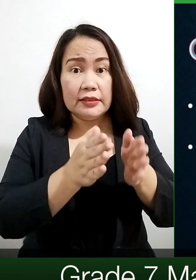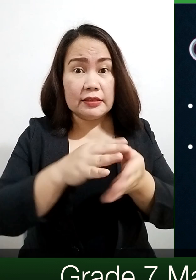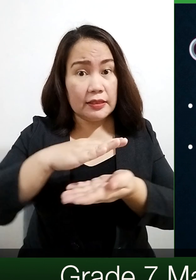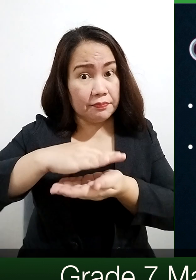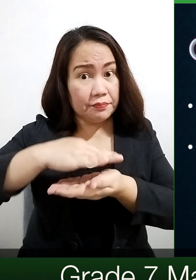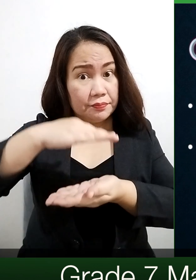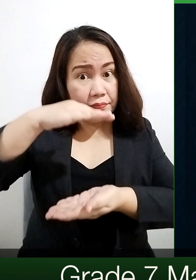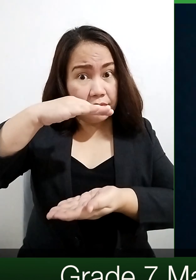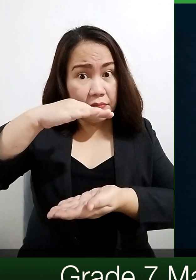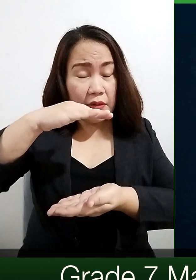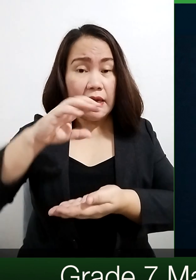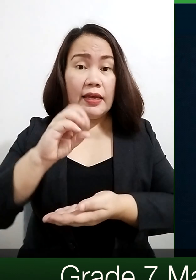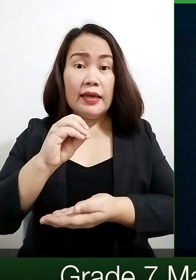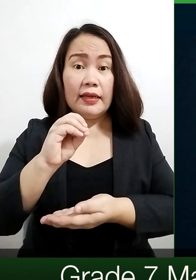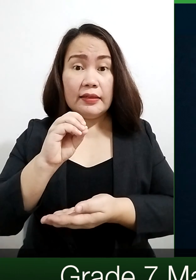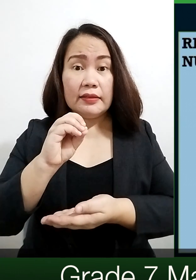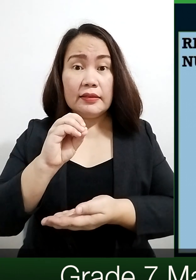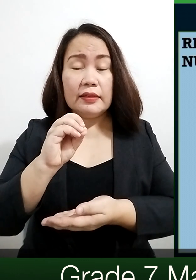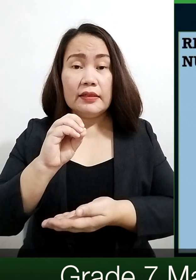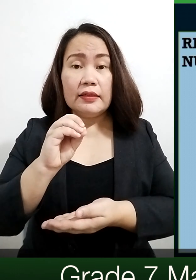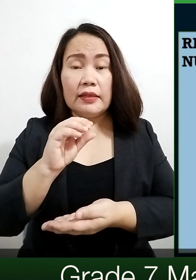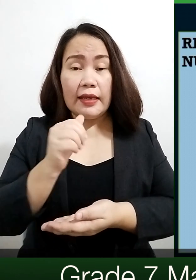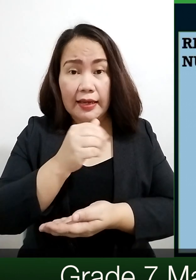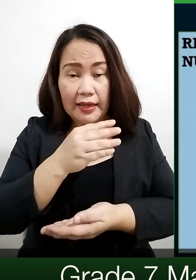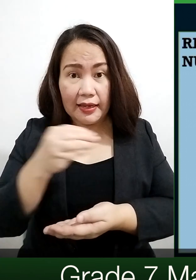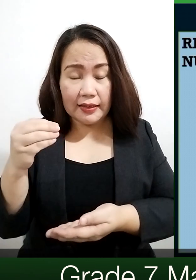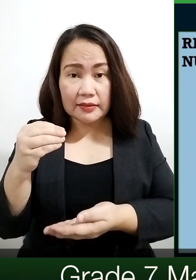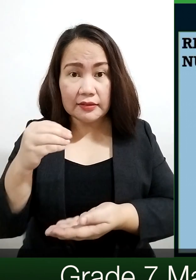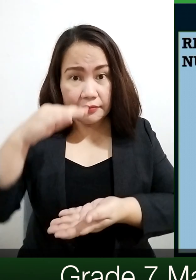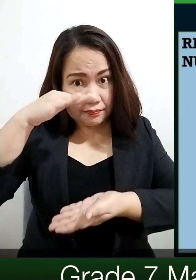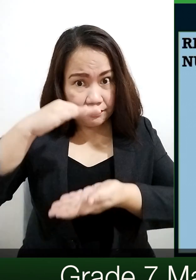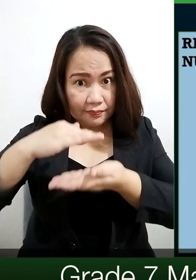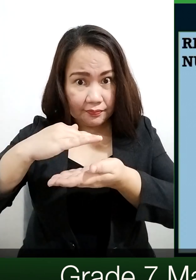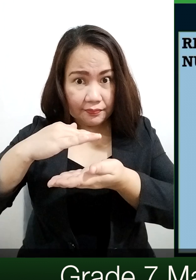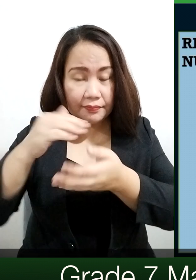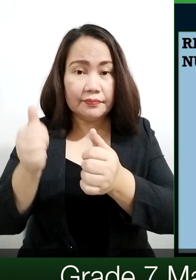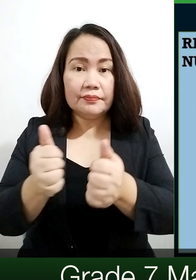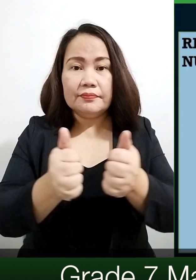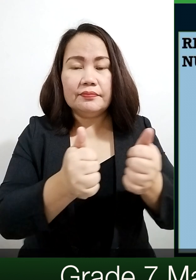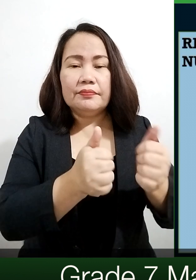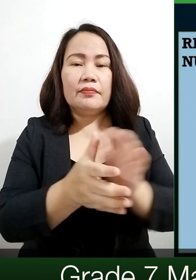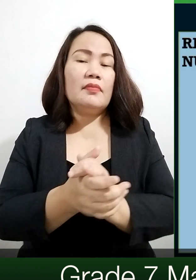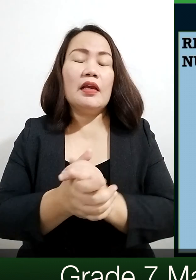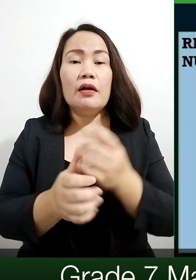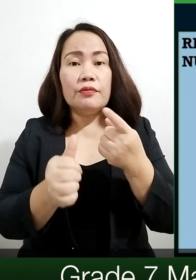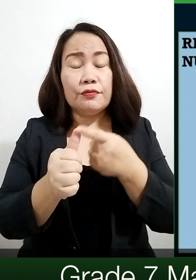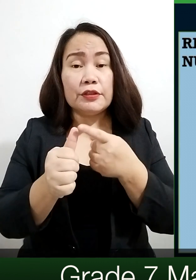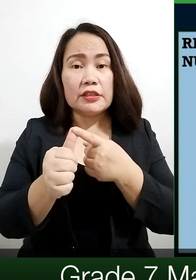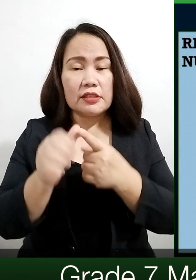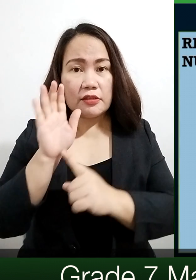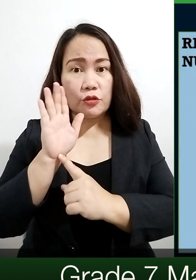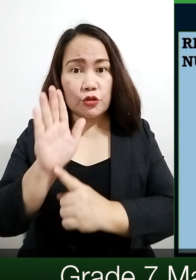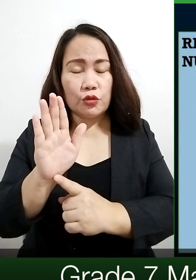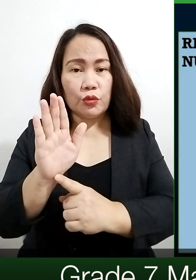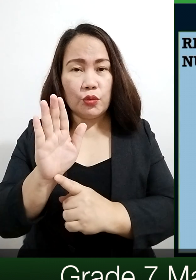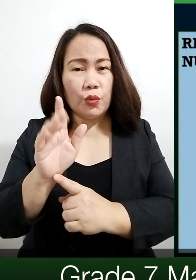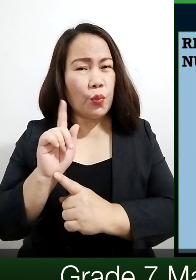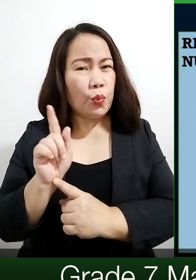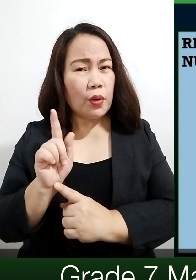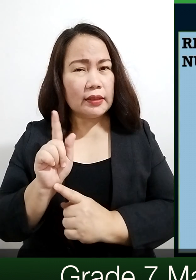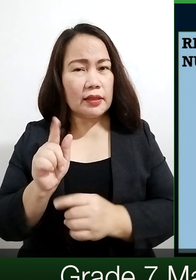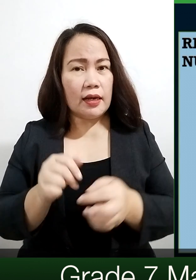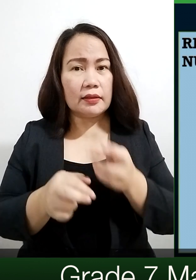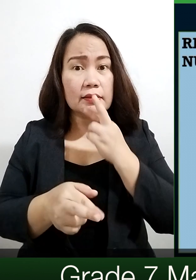order. So first, let's have first the illustrations of the real